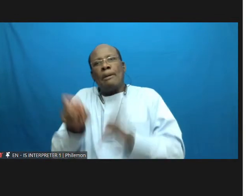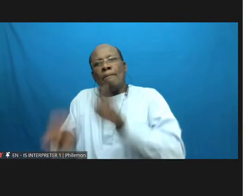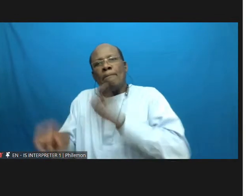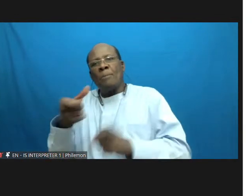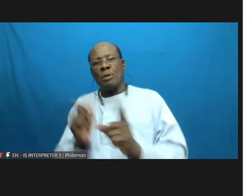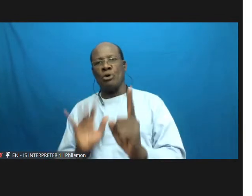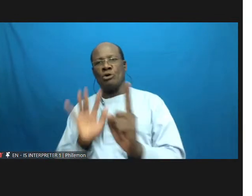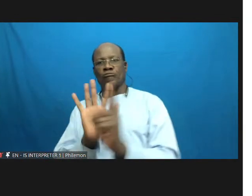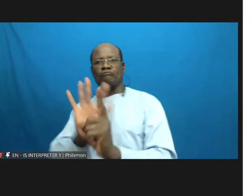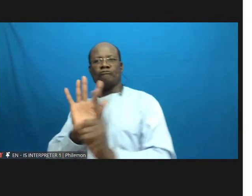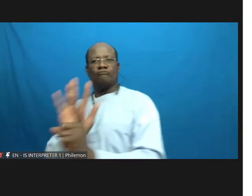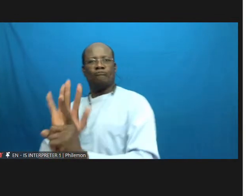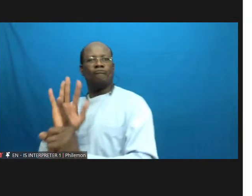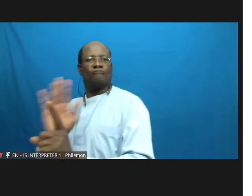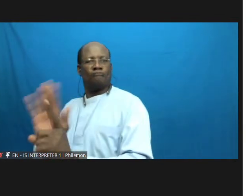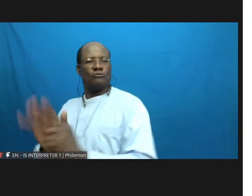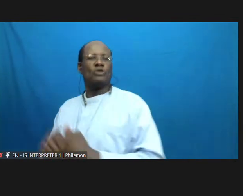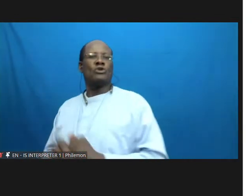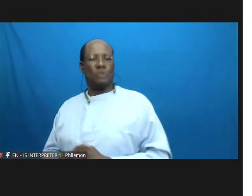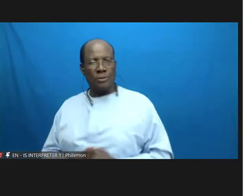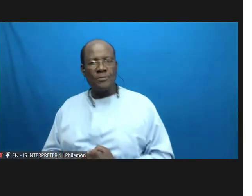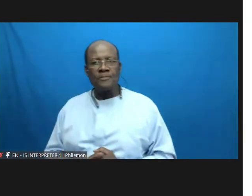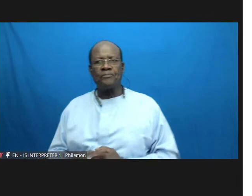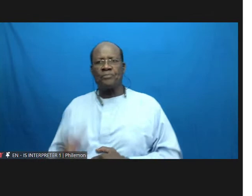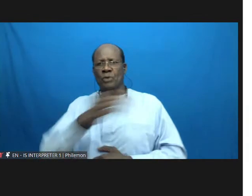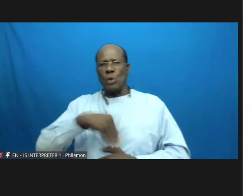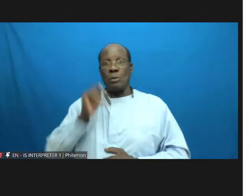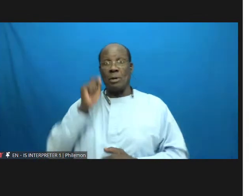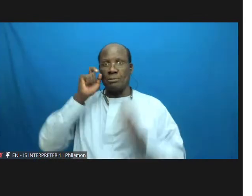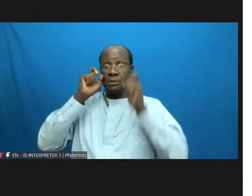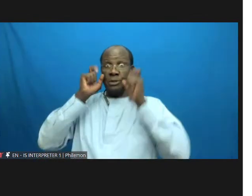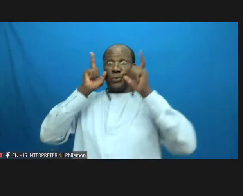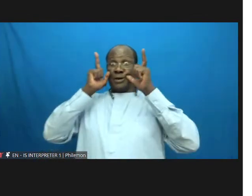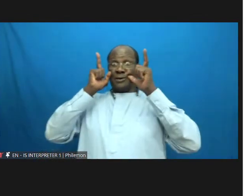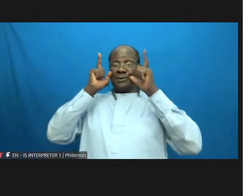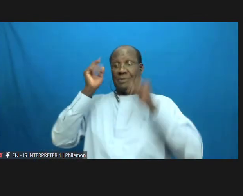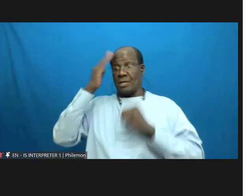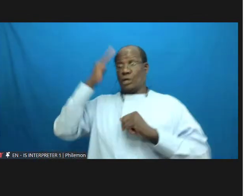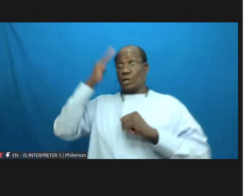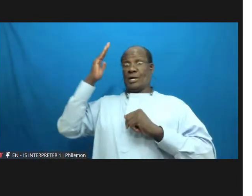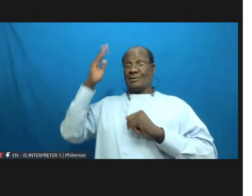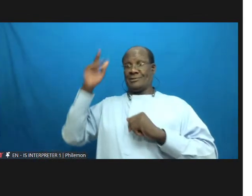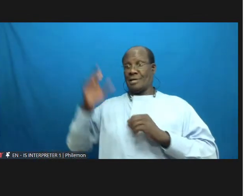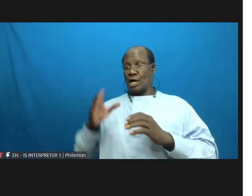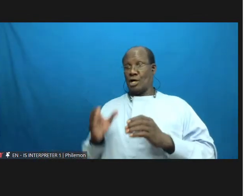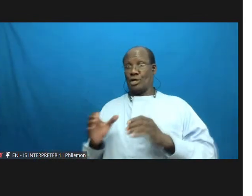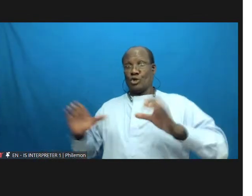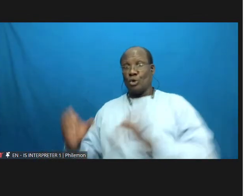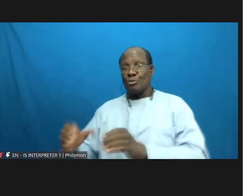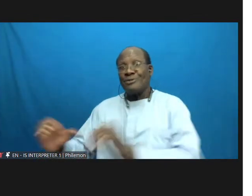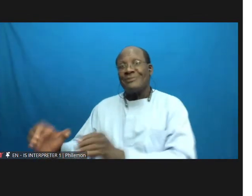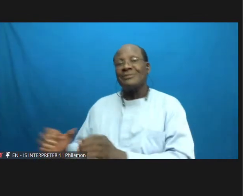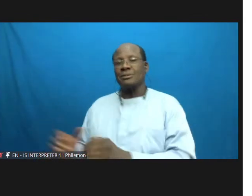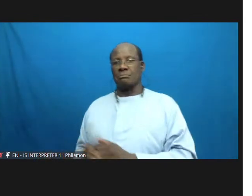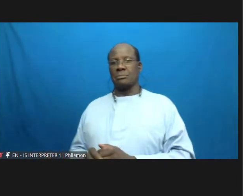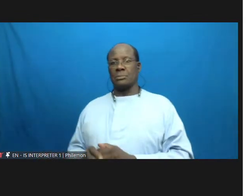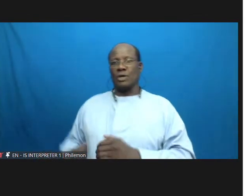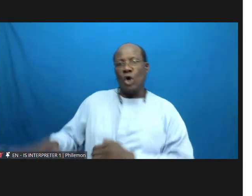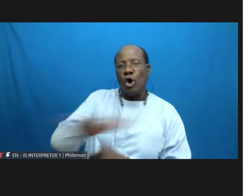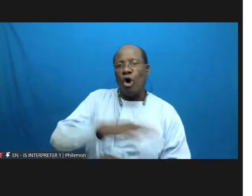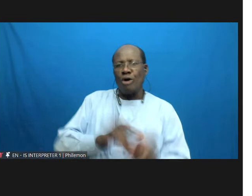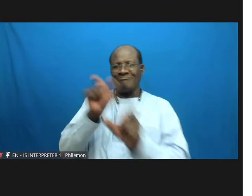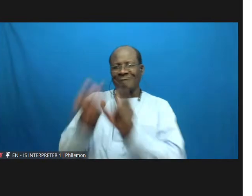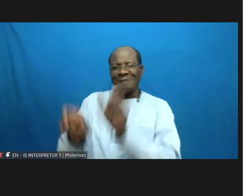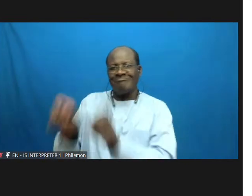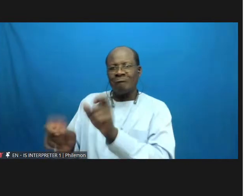to be aware that the community, to ensure that the whole of society approach is taken to include